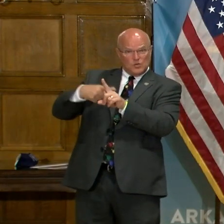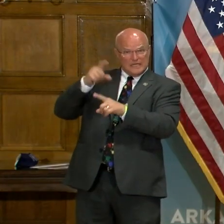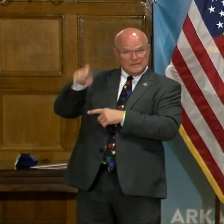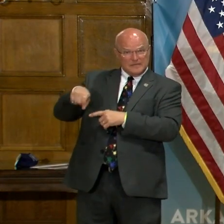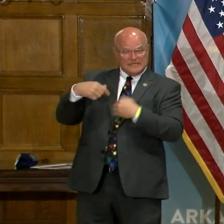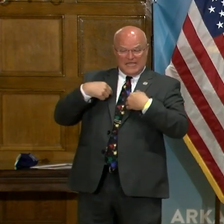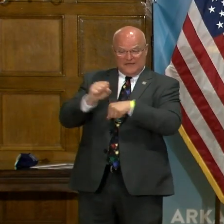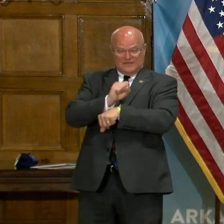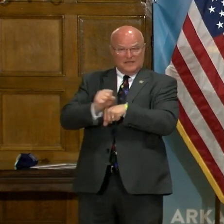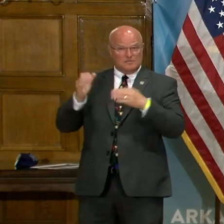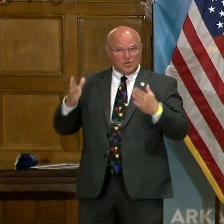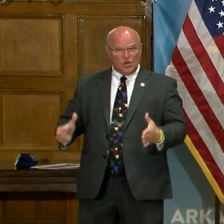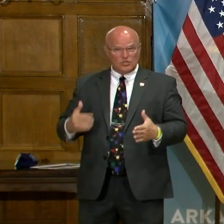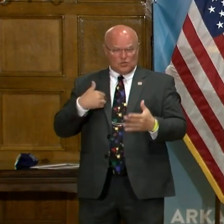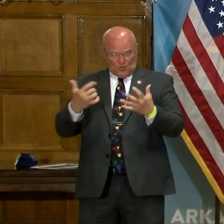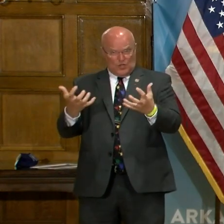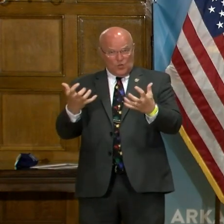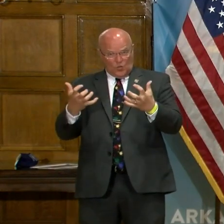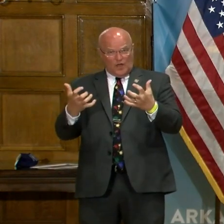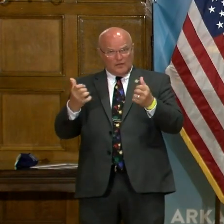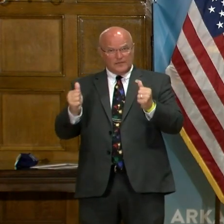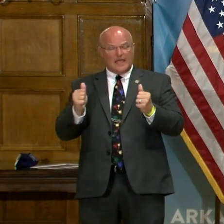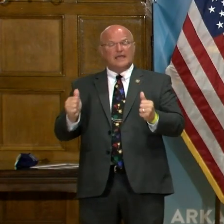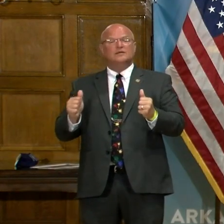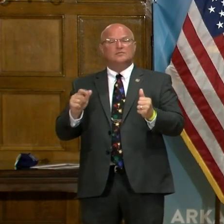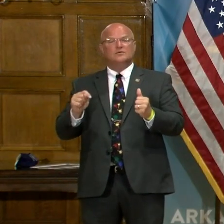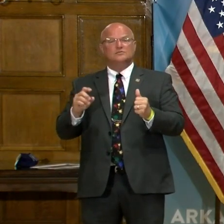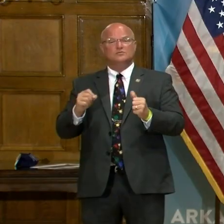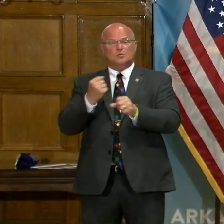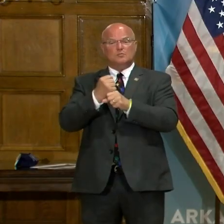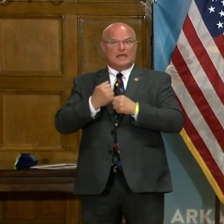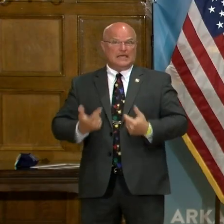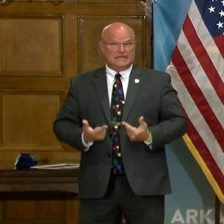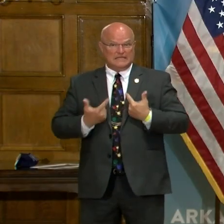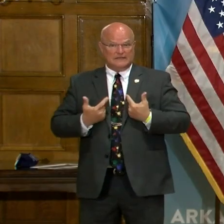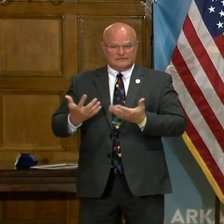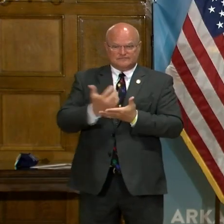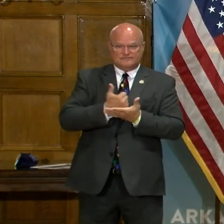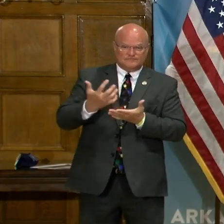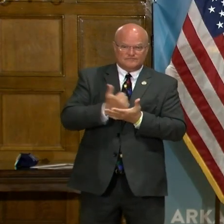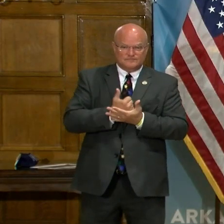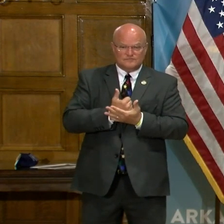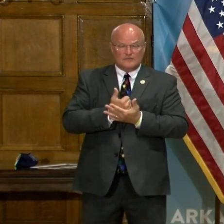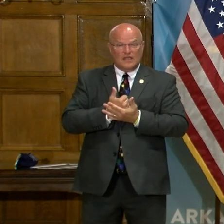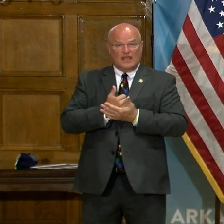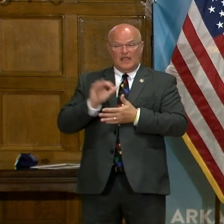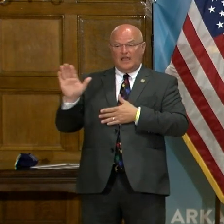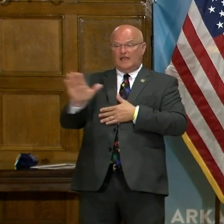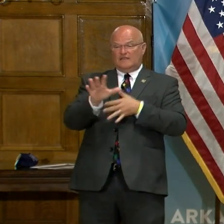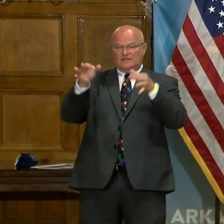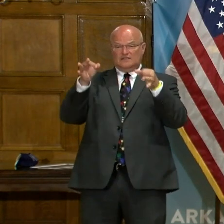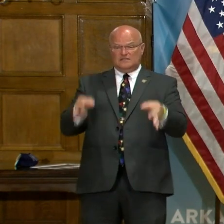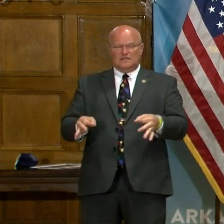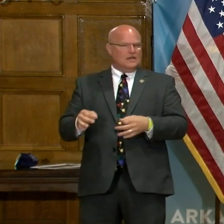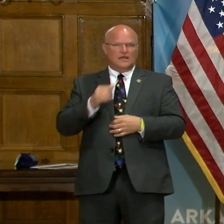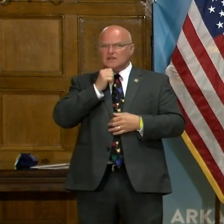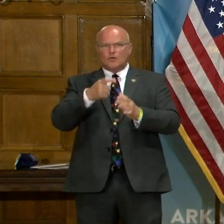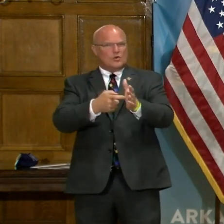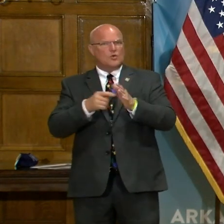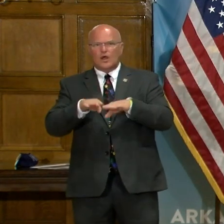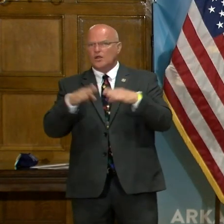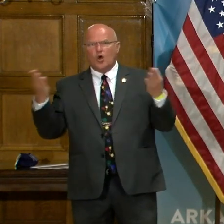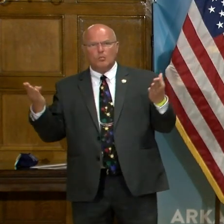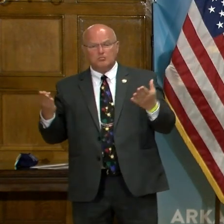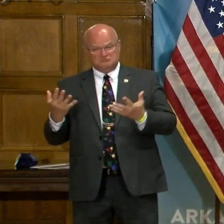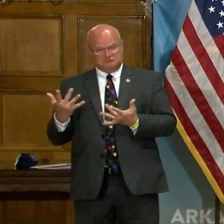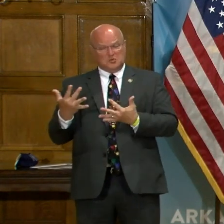have employees. We want them to be able to make a living, and they make their own judgments. They don't have to open. They can